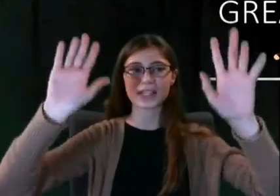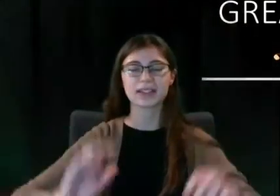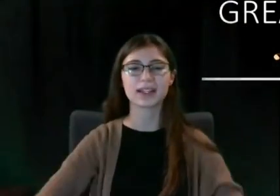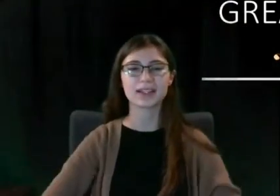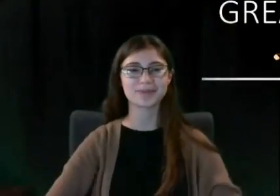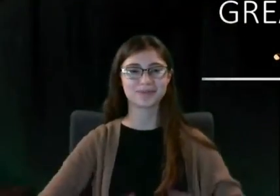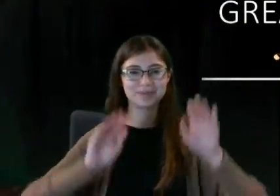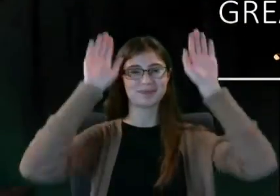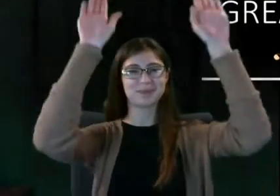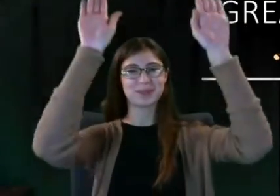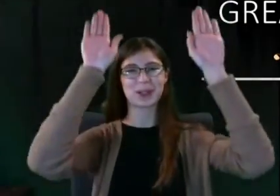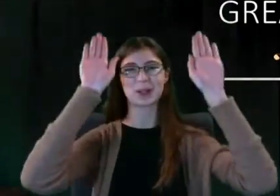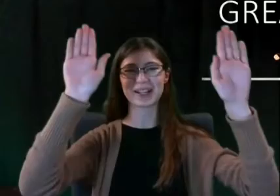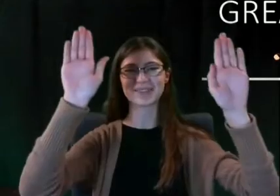there. Great.